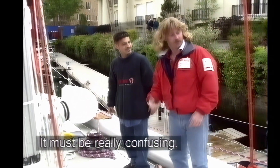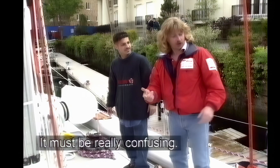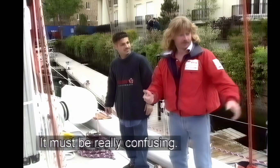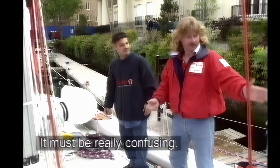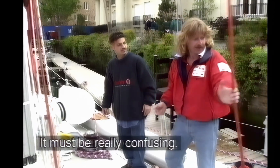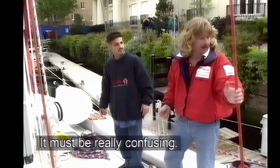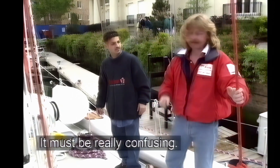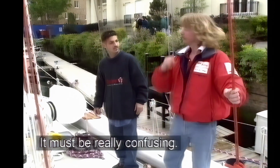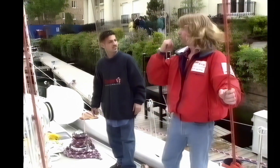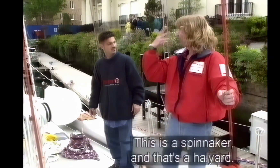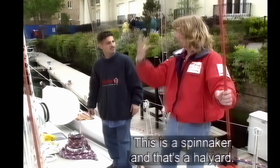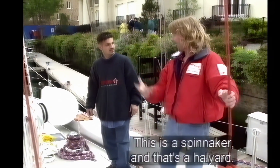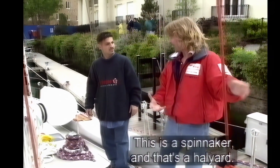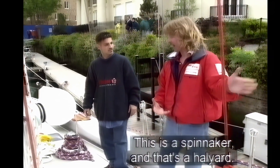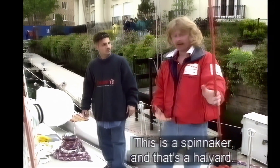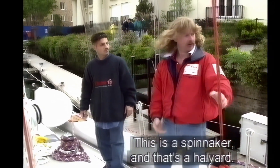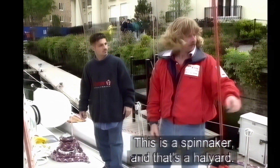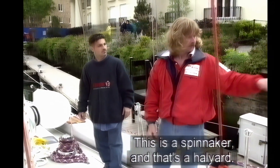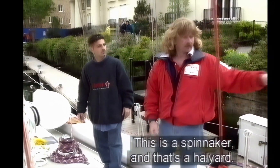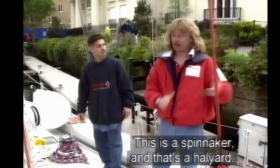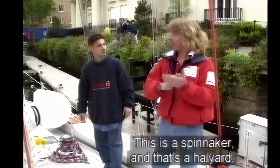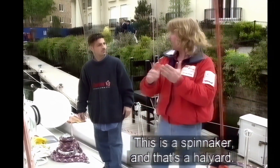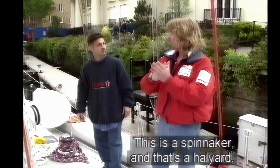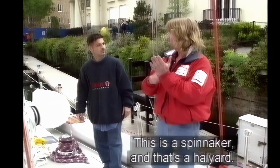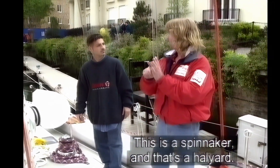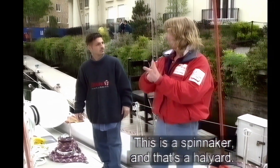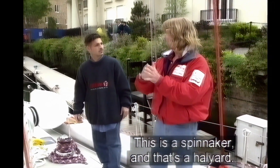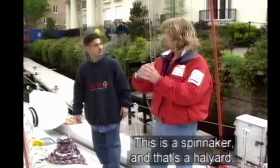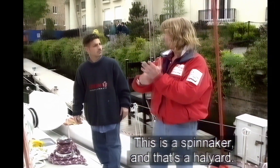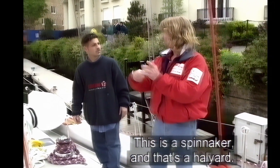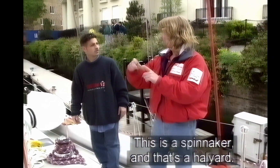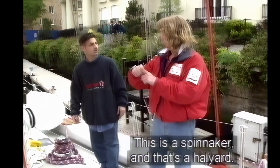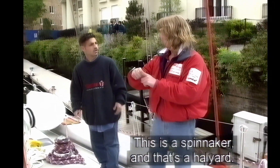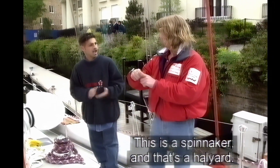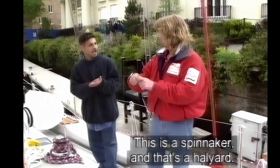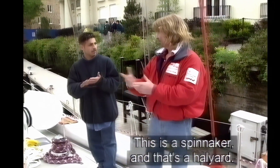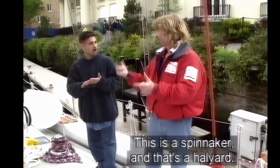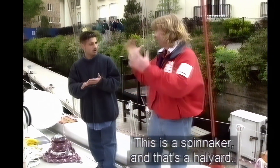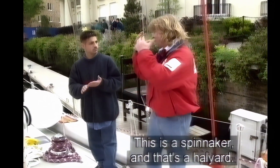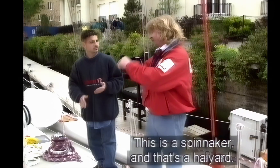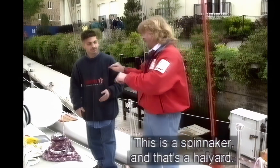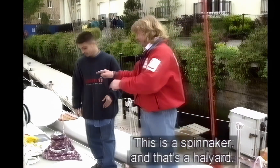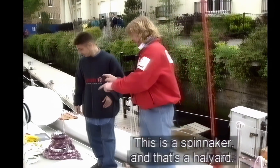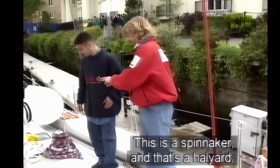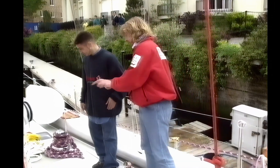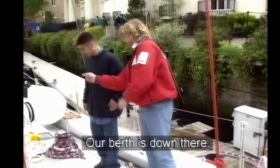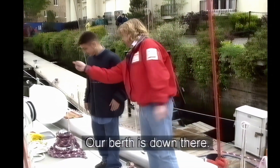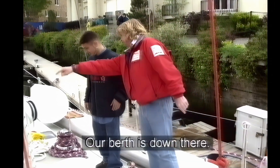must be really confusing. This is a spinnaker, and that's a halyard. Halyard, right.